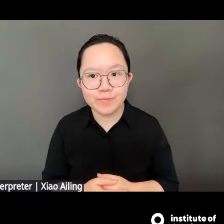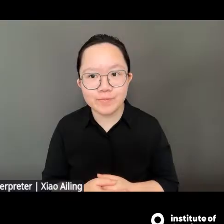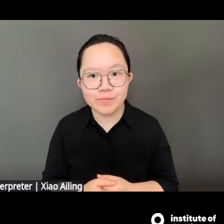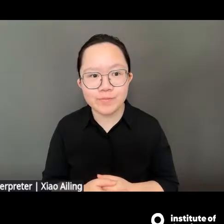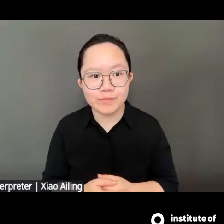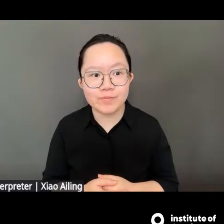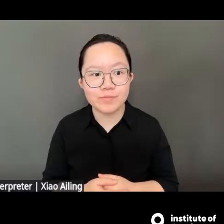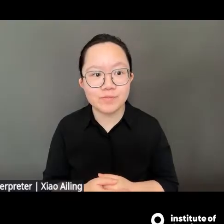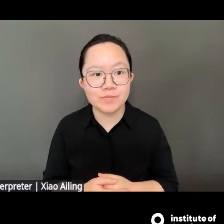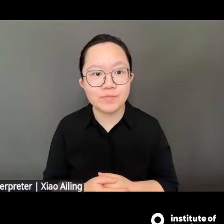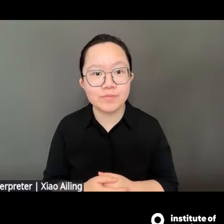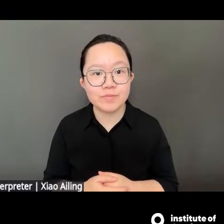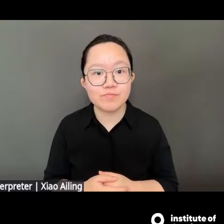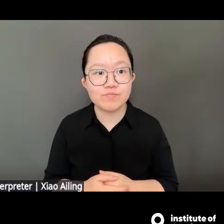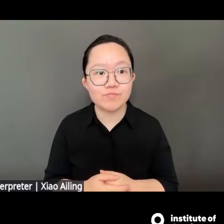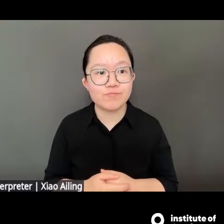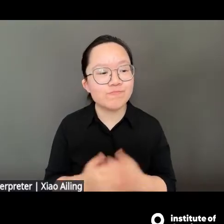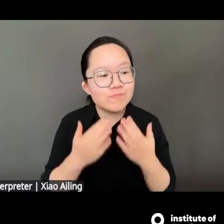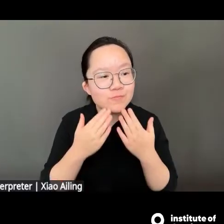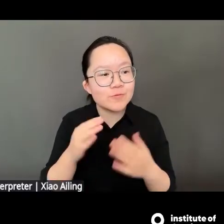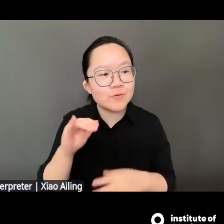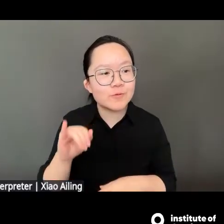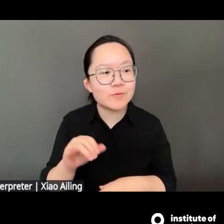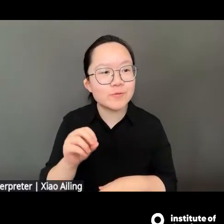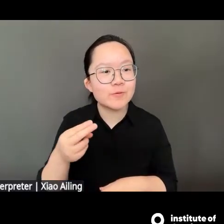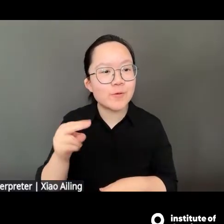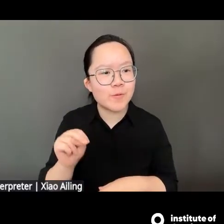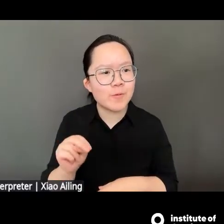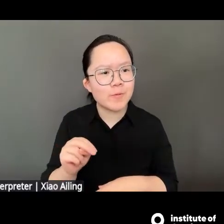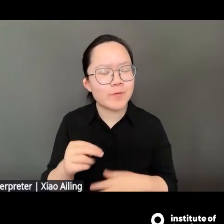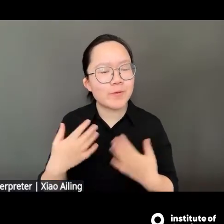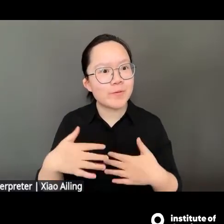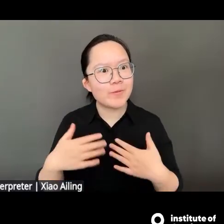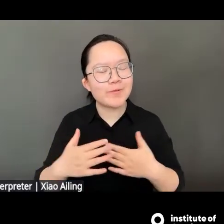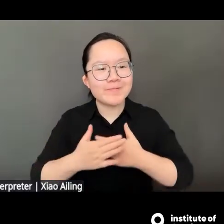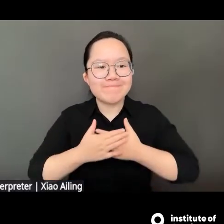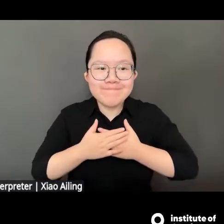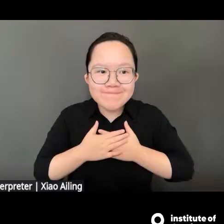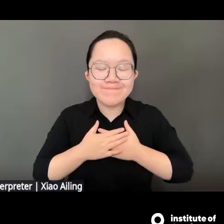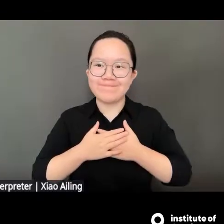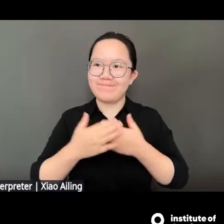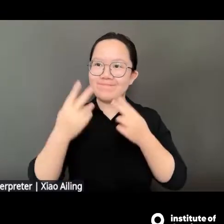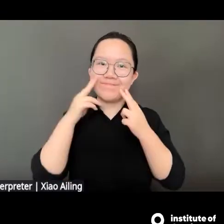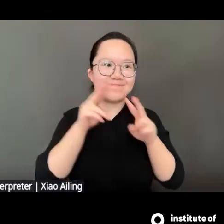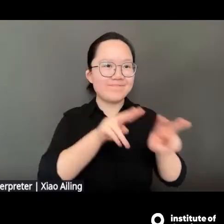Thank you, John. It's really great to be back. It's hasn't changed much.